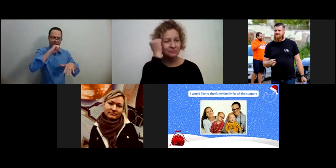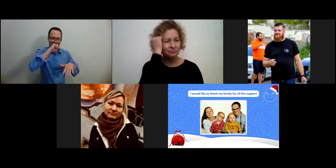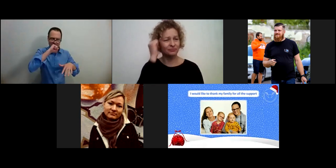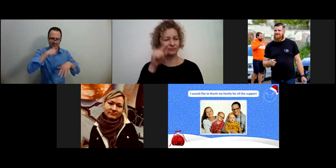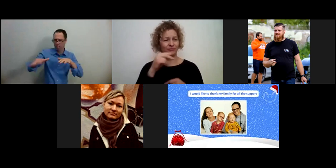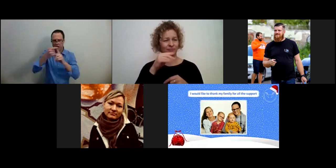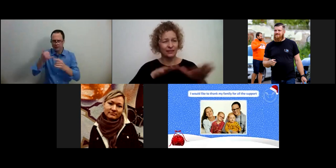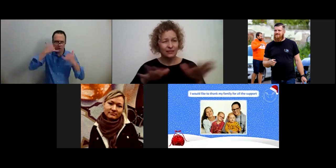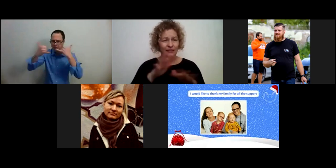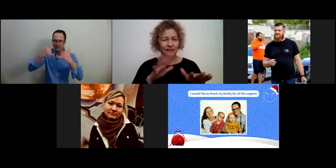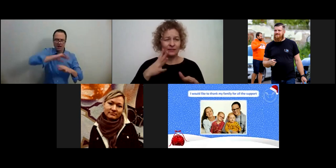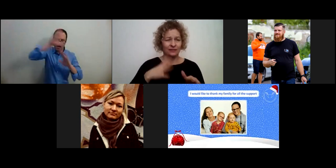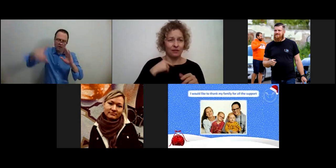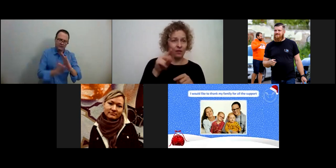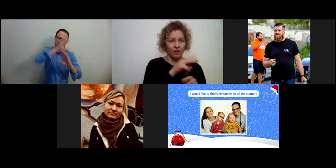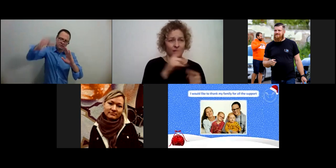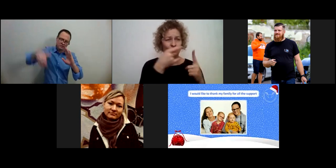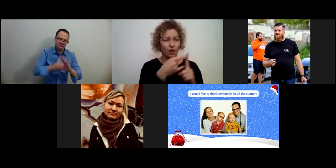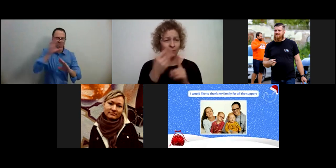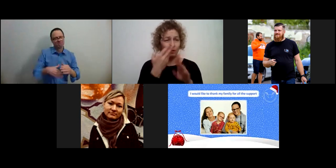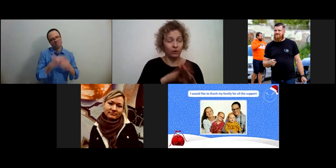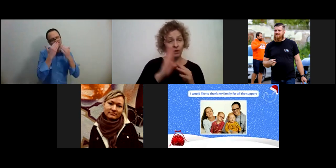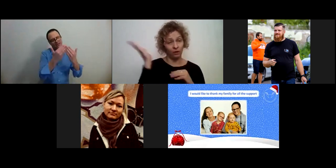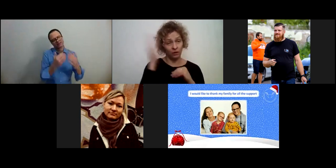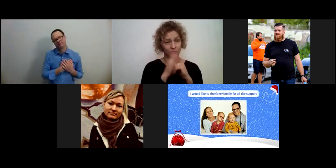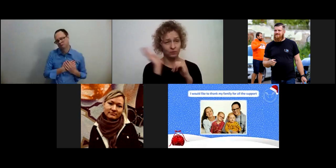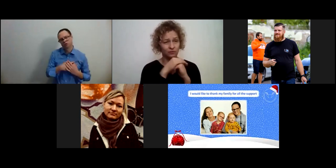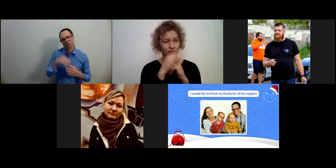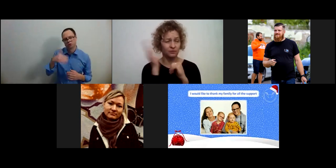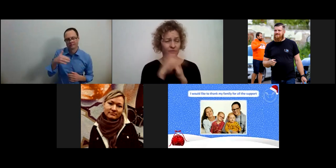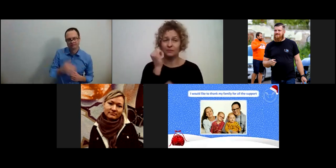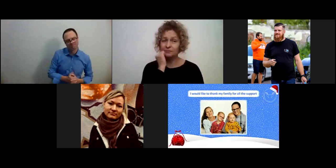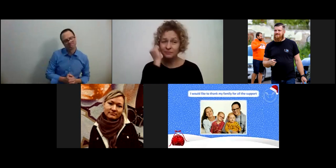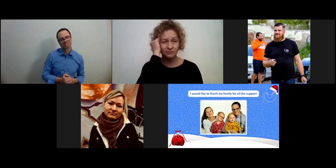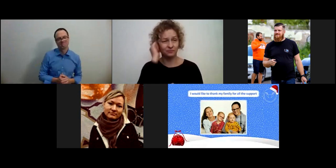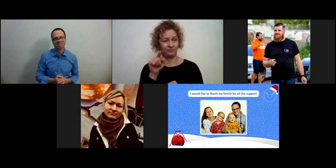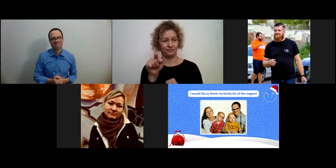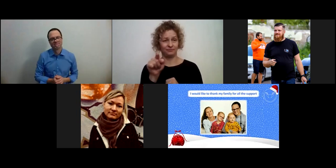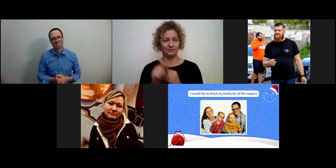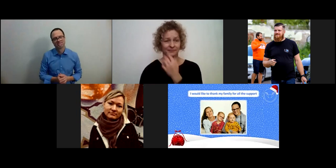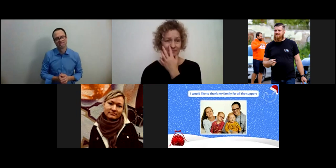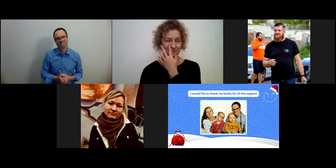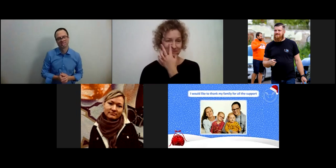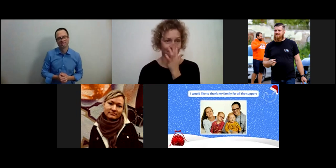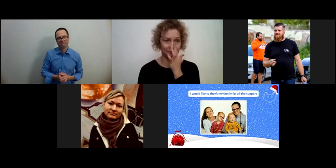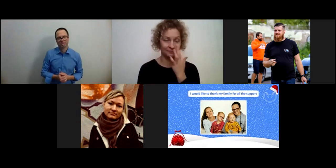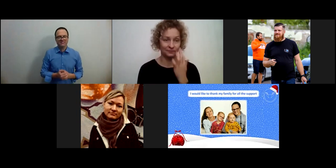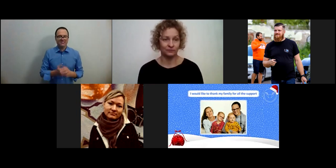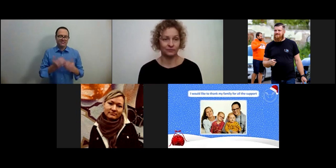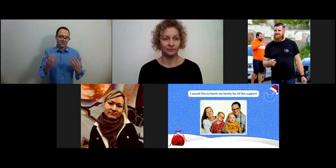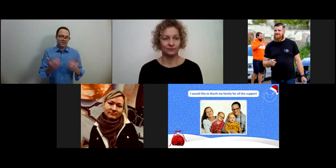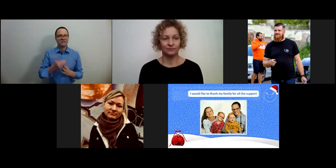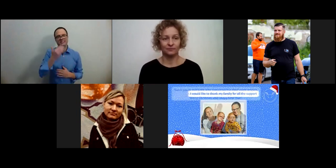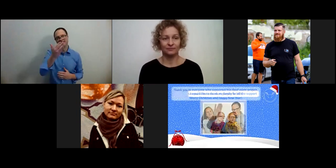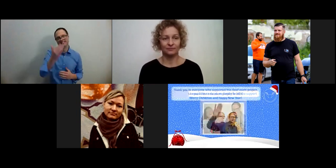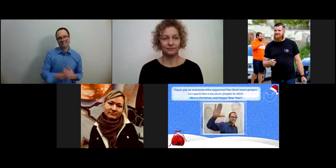incredible. I want to thank them for their patience while I was on my mobile phone, zooming around the